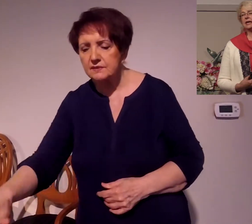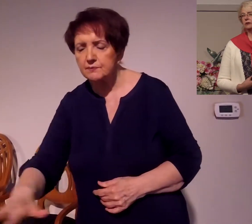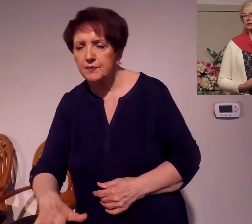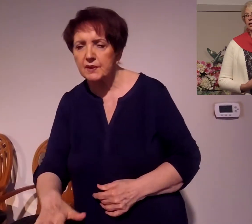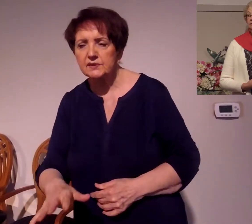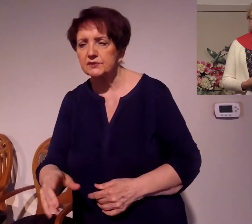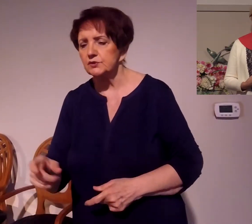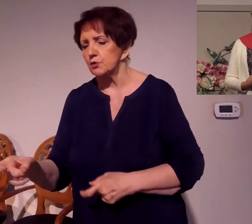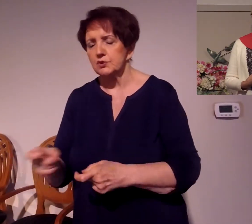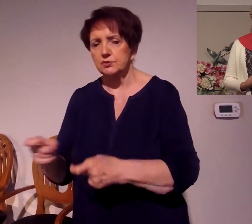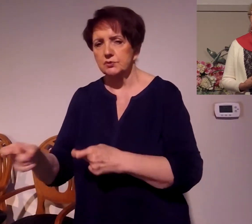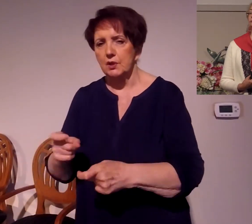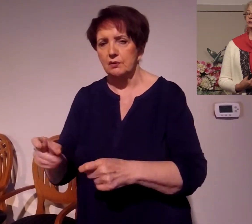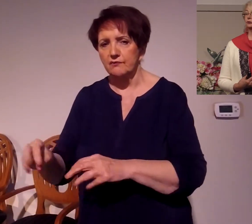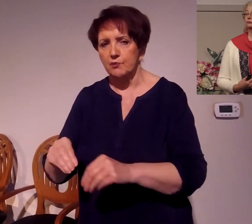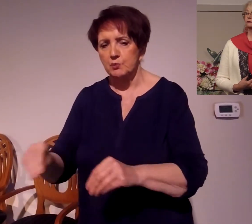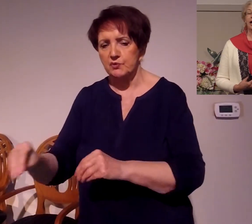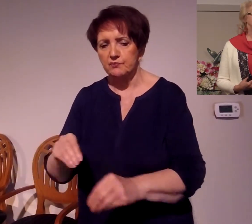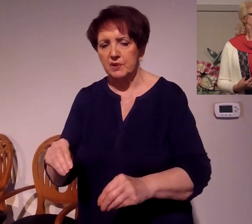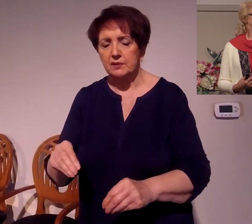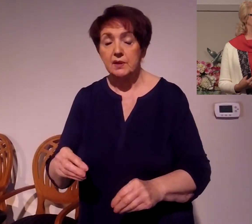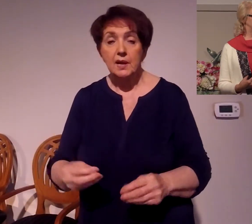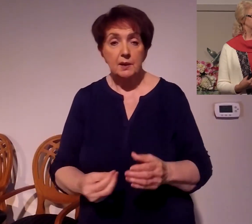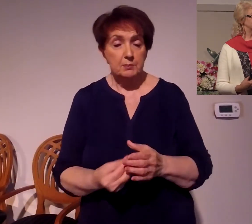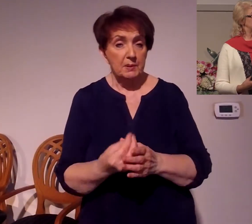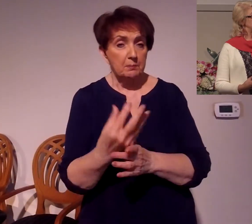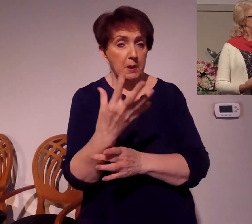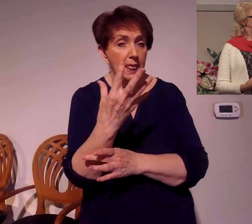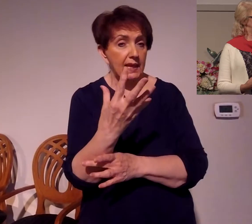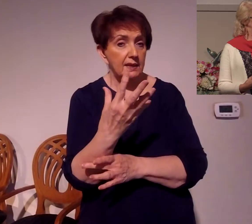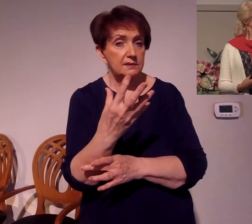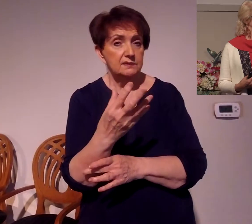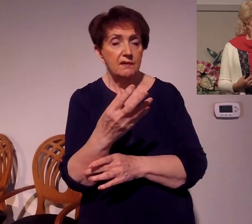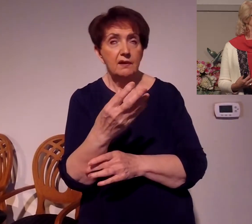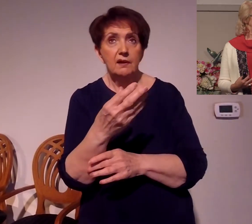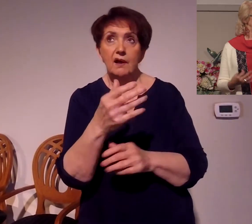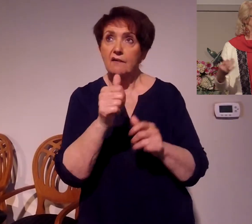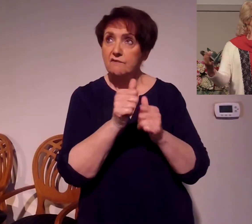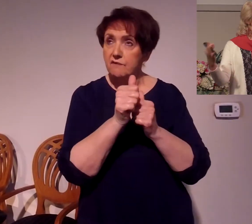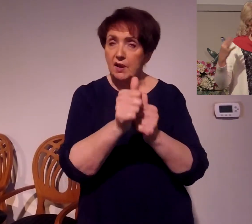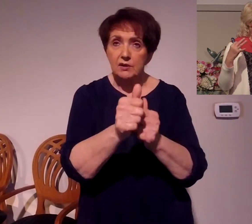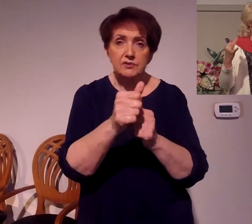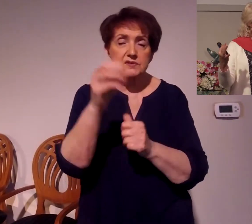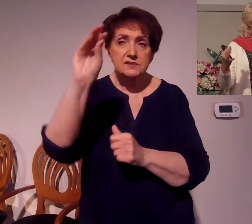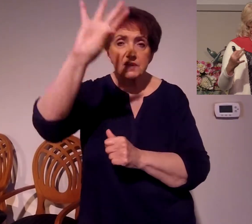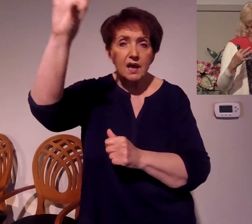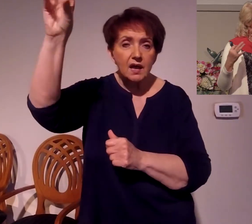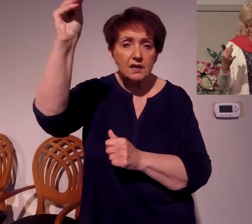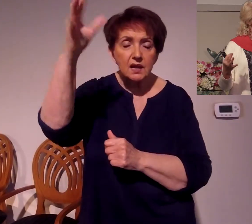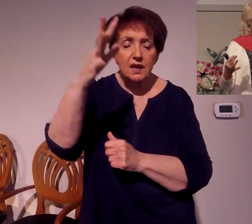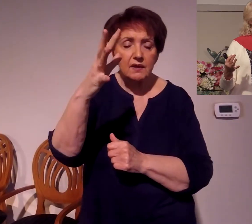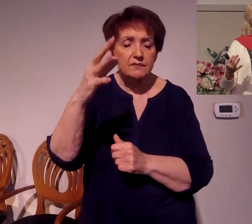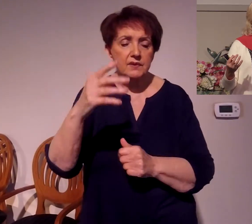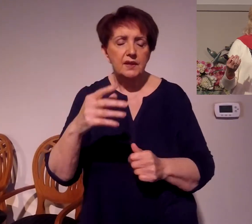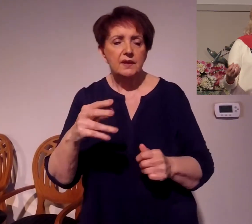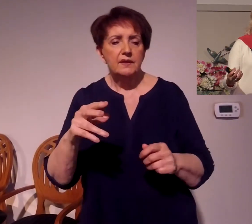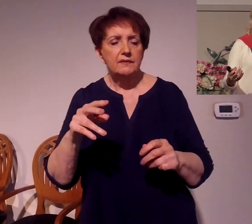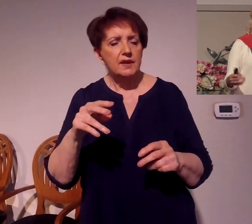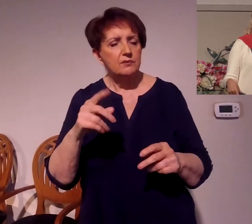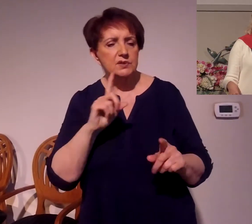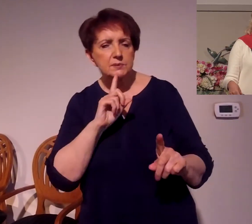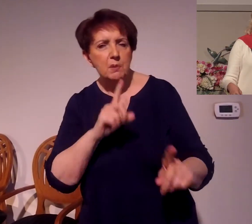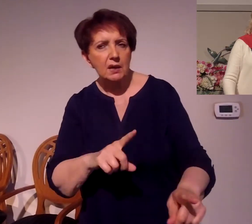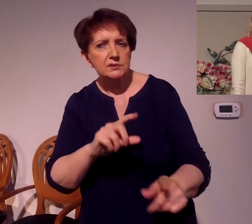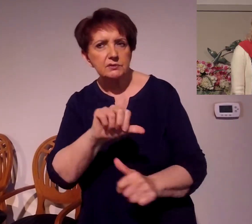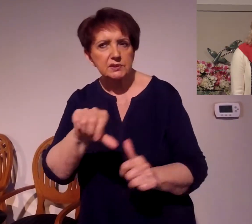other hand, they do actually move, right? They follow the sun. They respond to each other in some form or fashion,